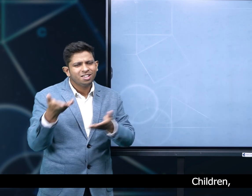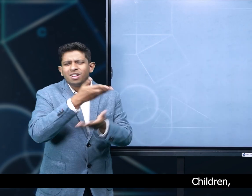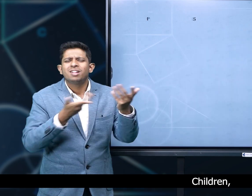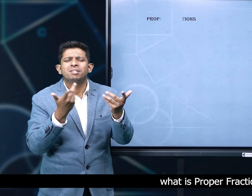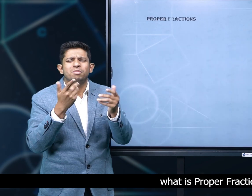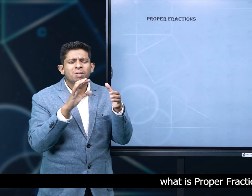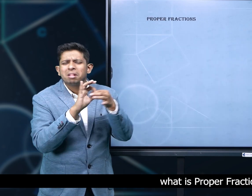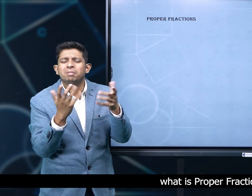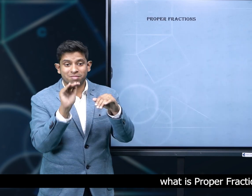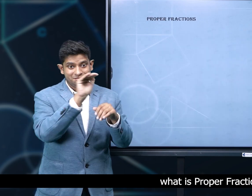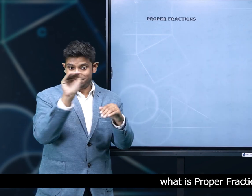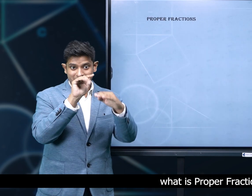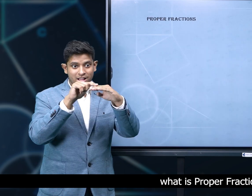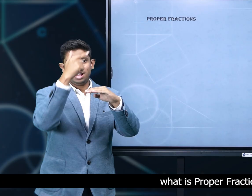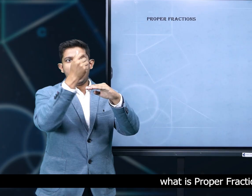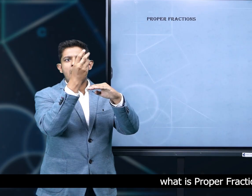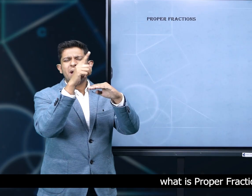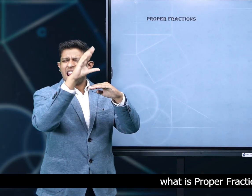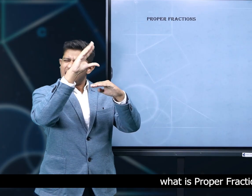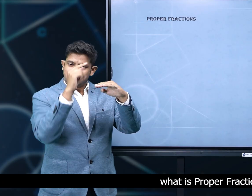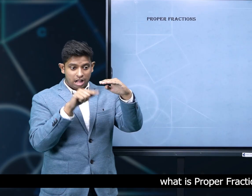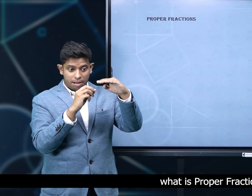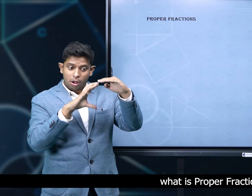Children, what is proper fractions?